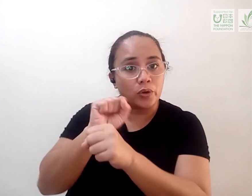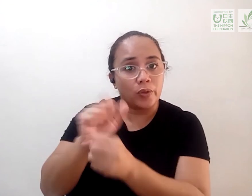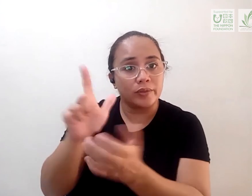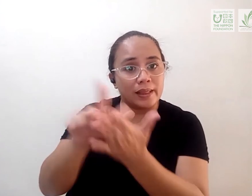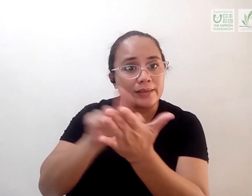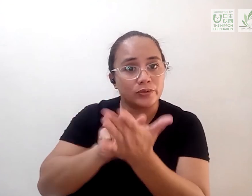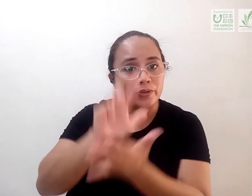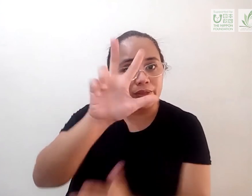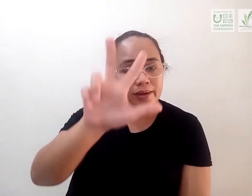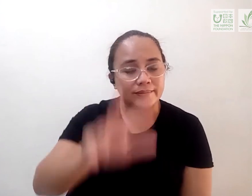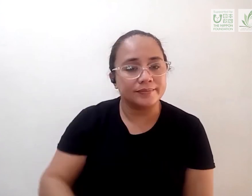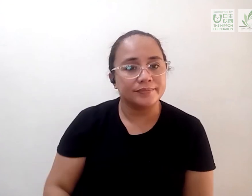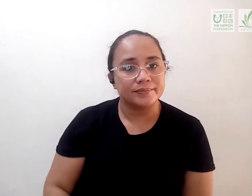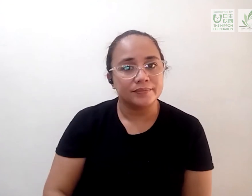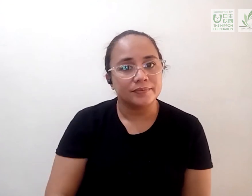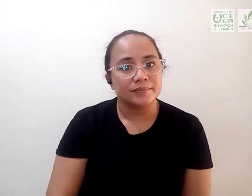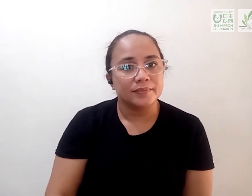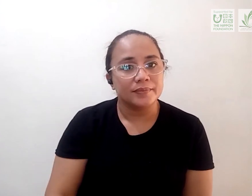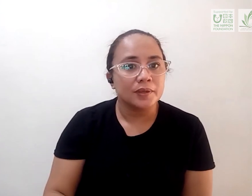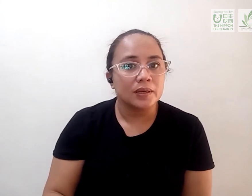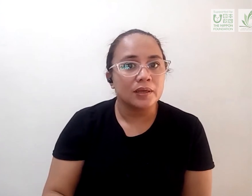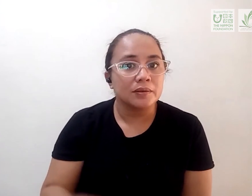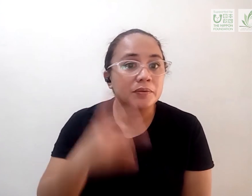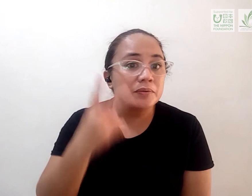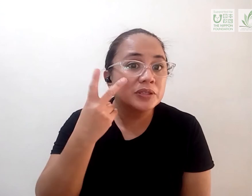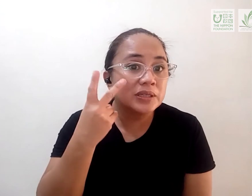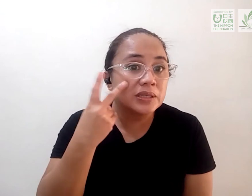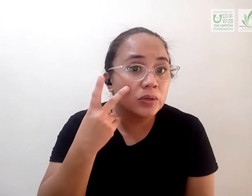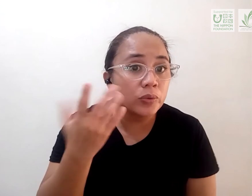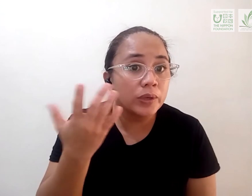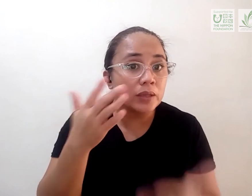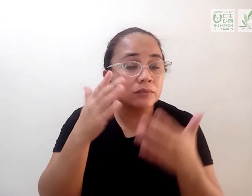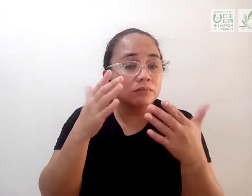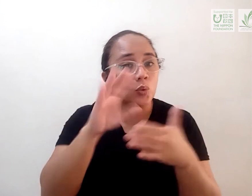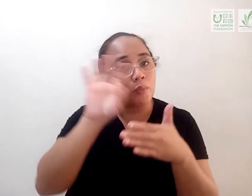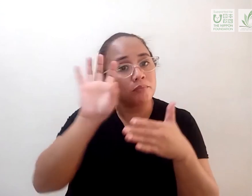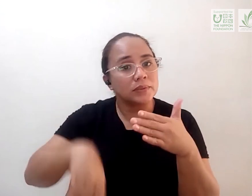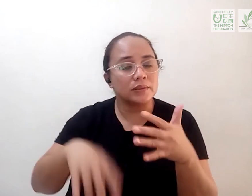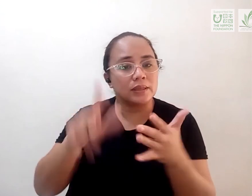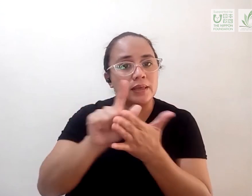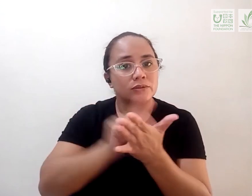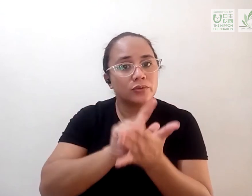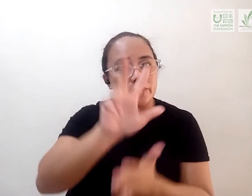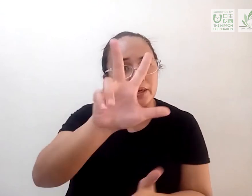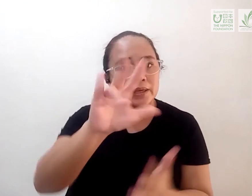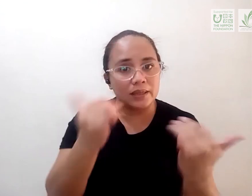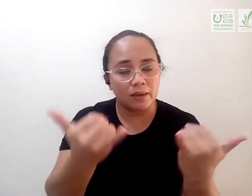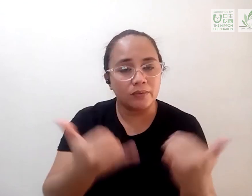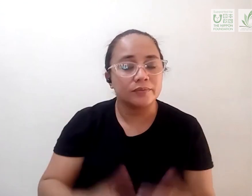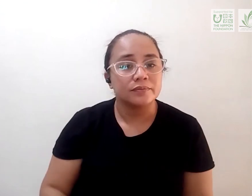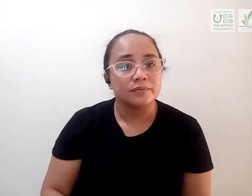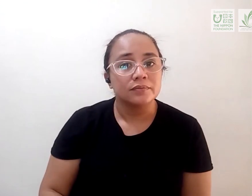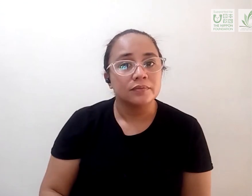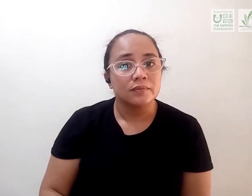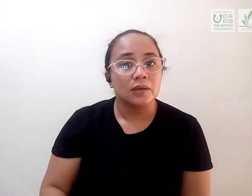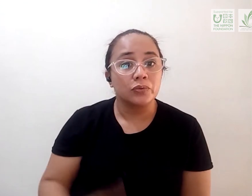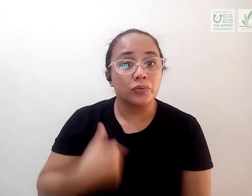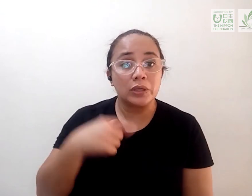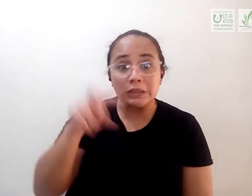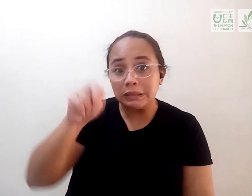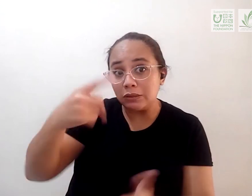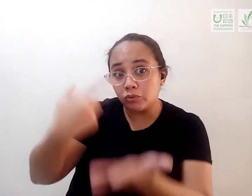Maybe we can see if we can finish lesson 3 today. So also you need to have a discussion about lesson